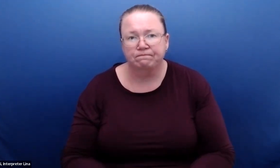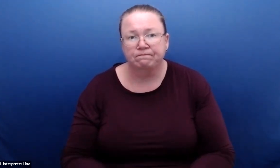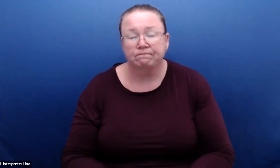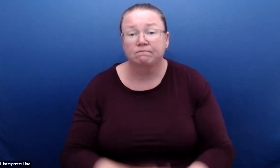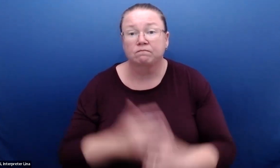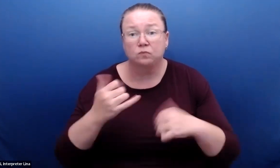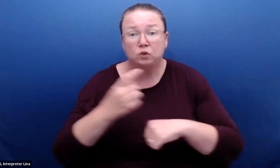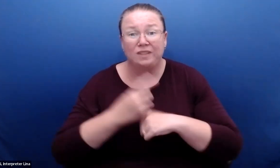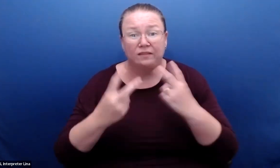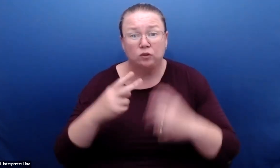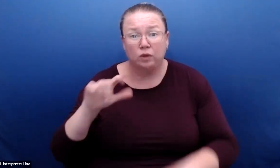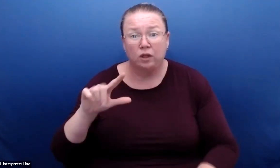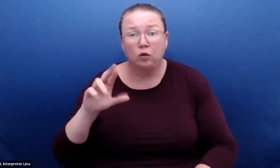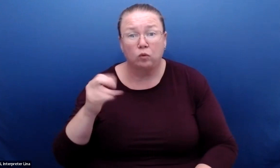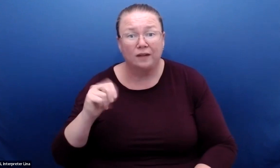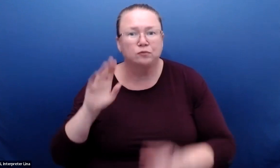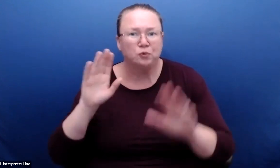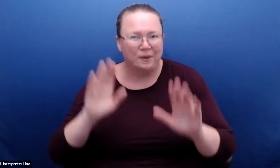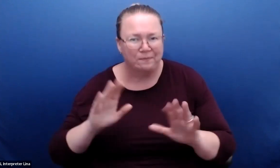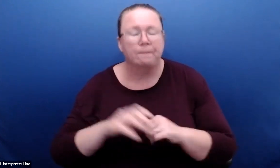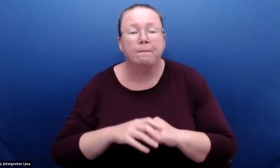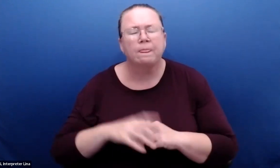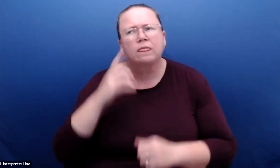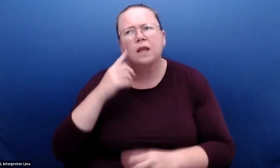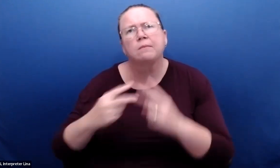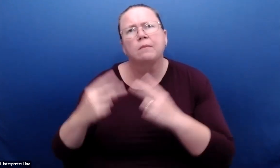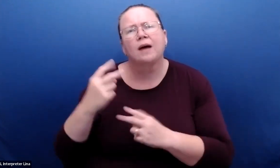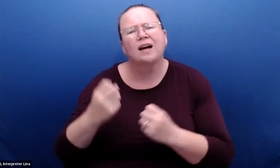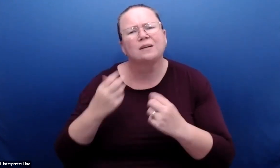Today's visit with Raquel and Brian was great, but thinking back, there were a number